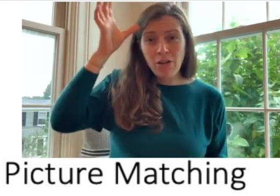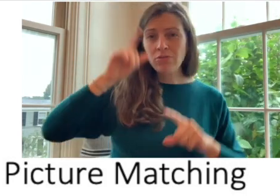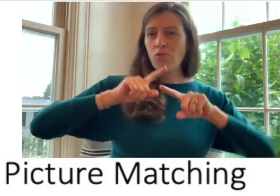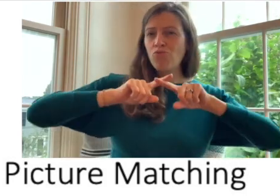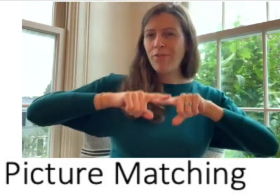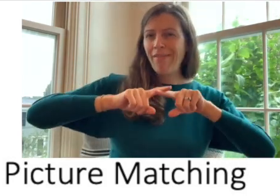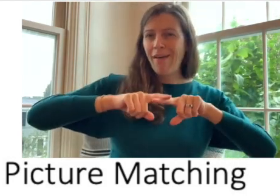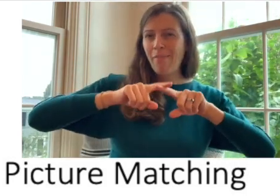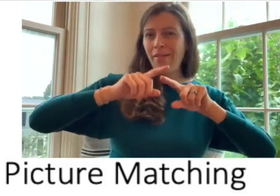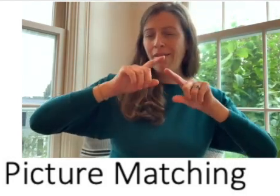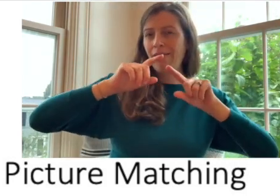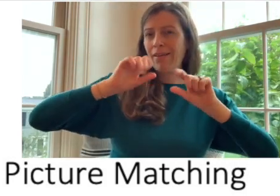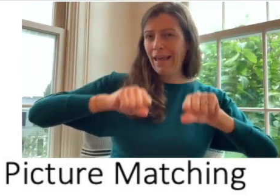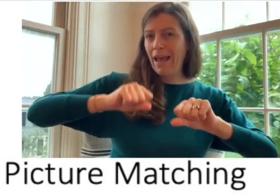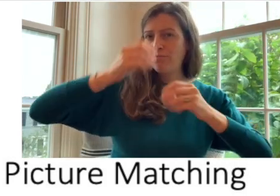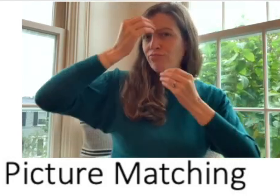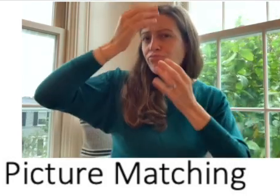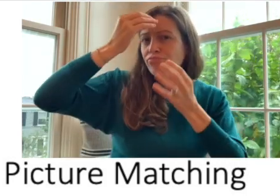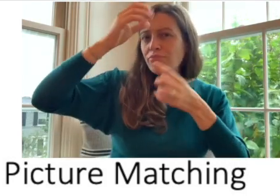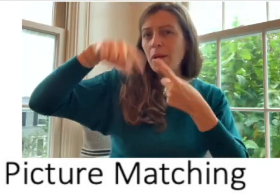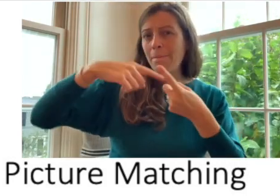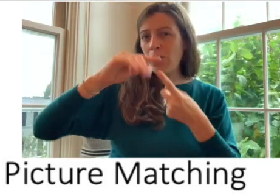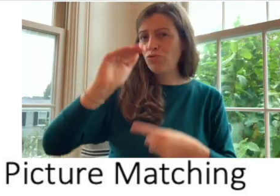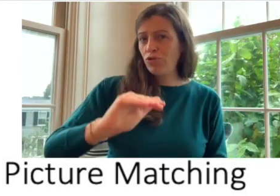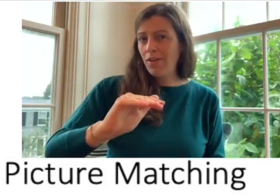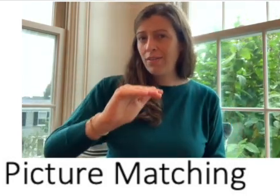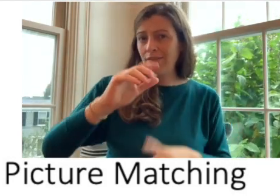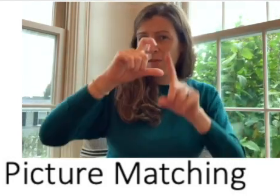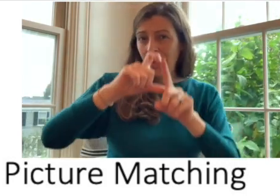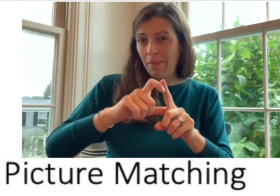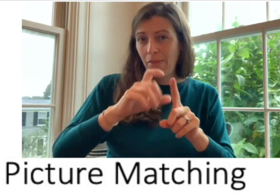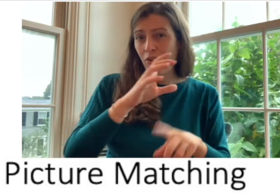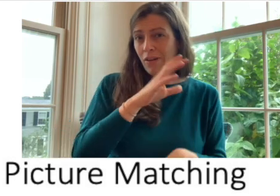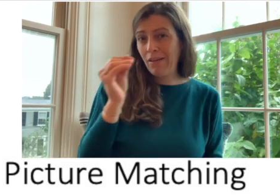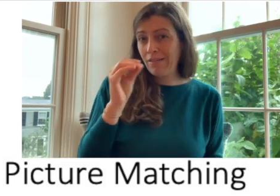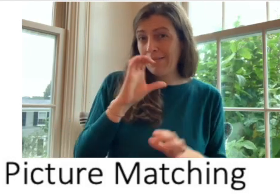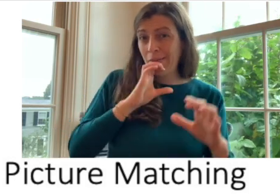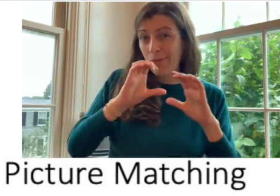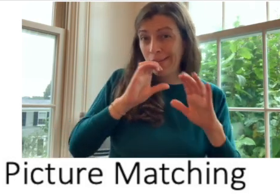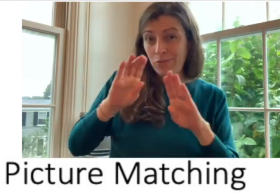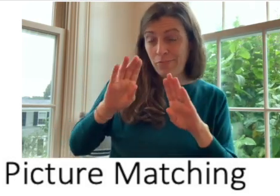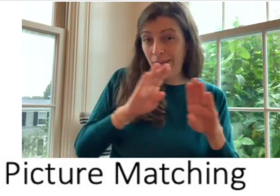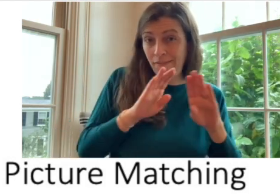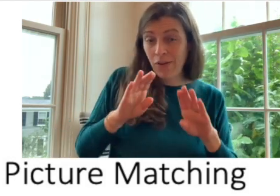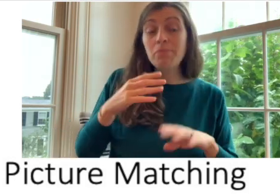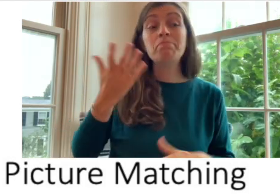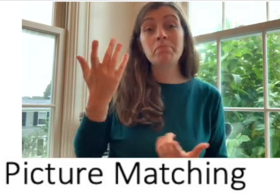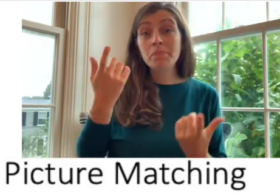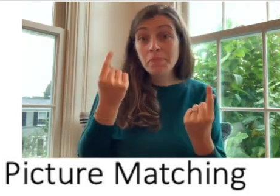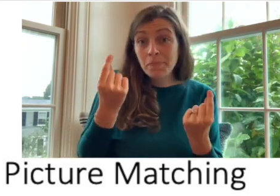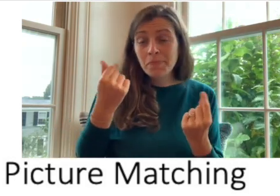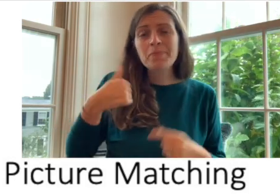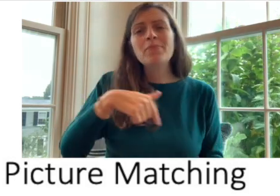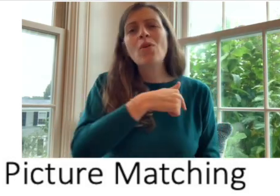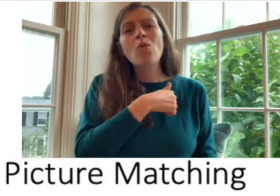sure that parents could reliably report on their child's vocabulary and communication behaviors.